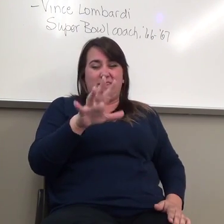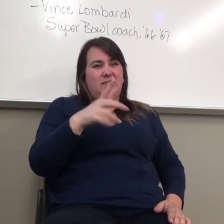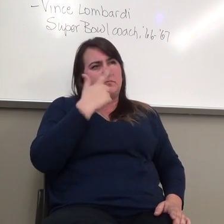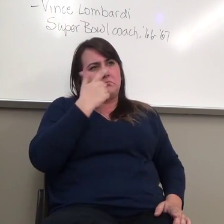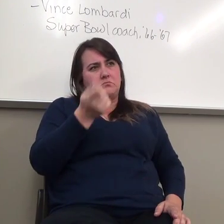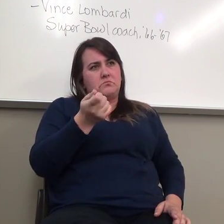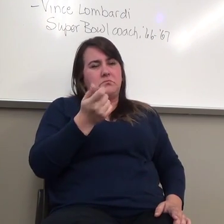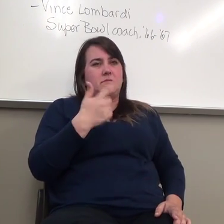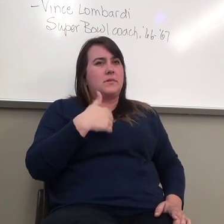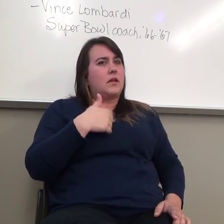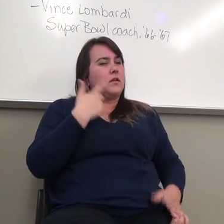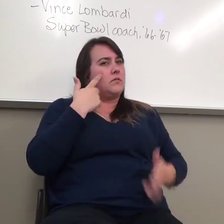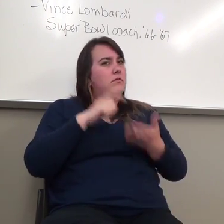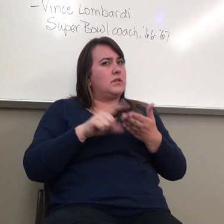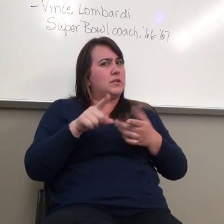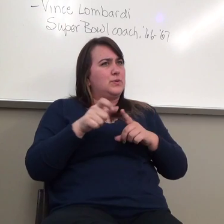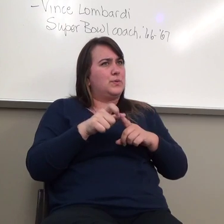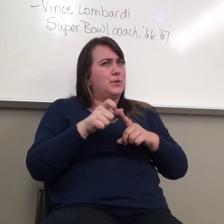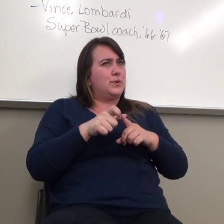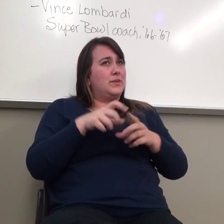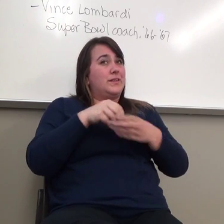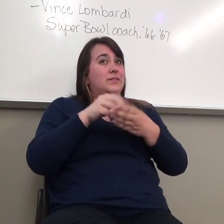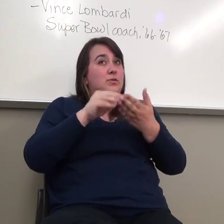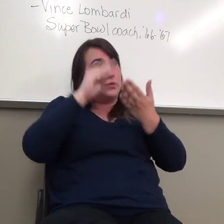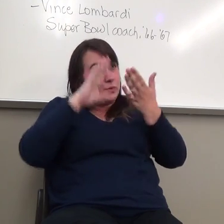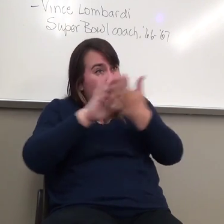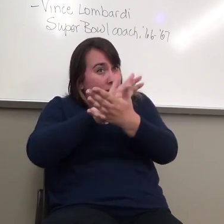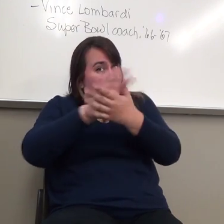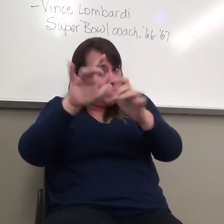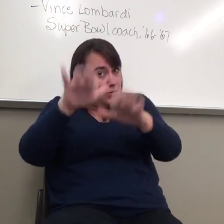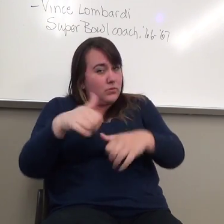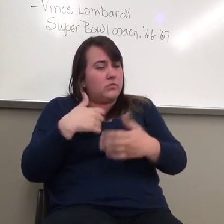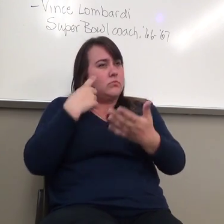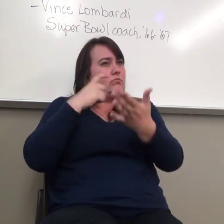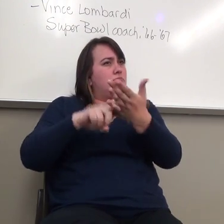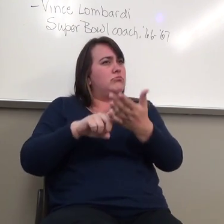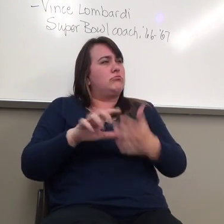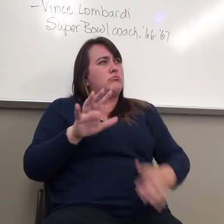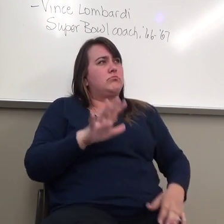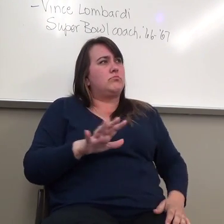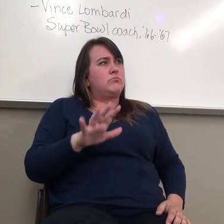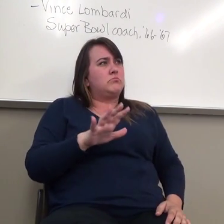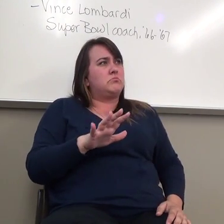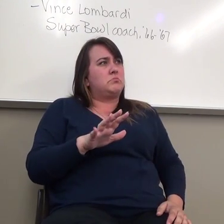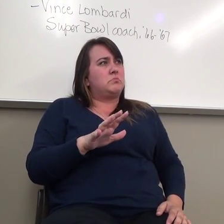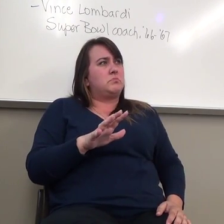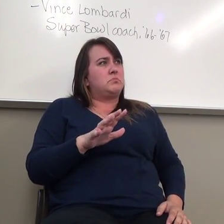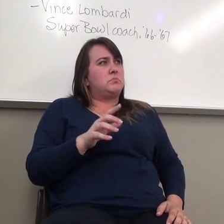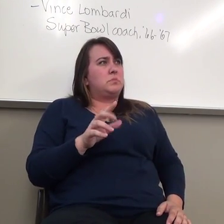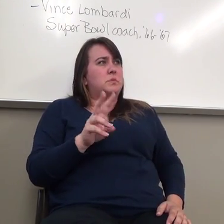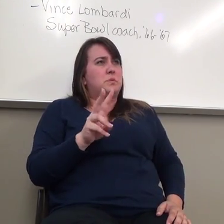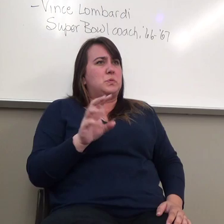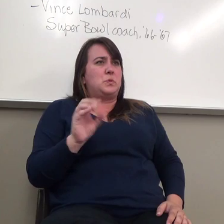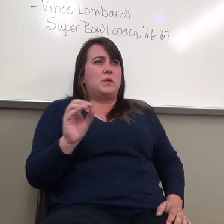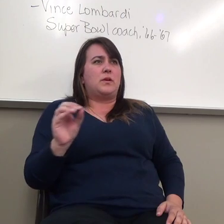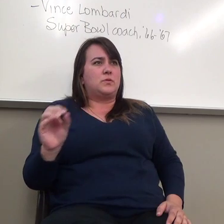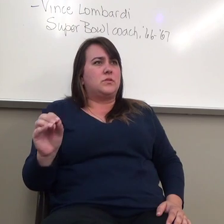didn't start noticing it in student papers until about here, until about 2000. So it says the